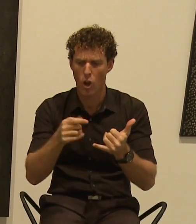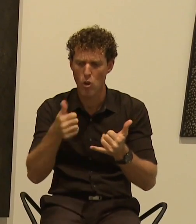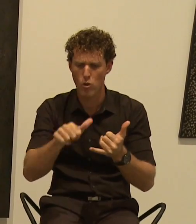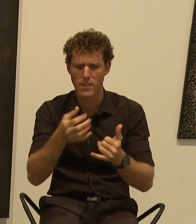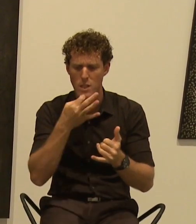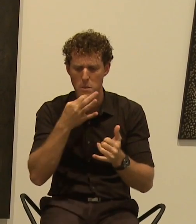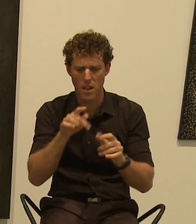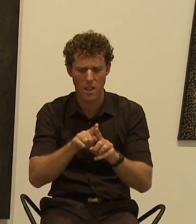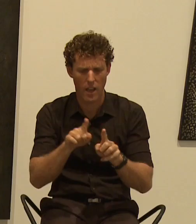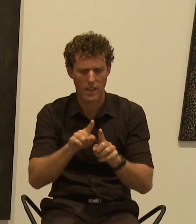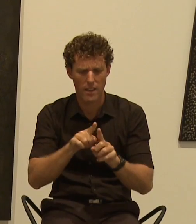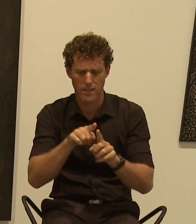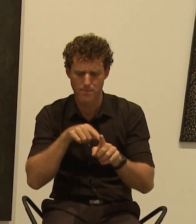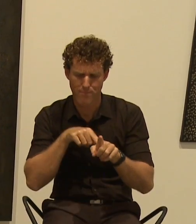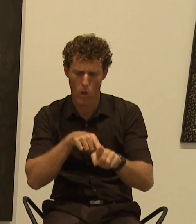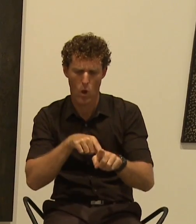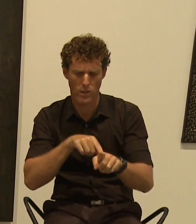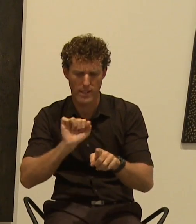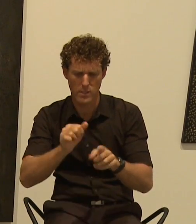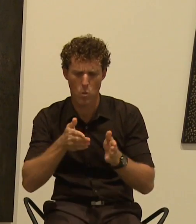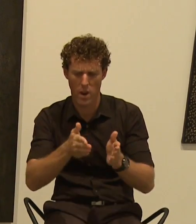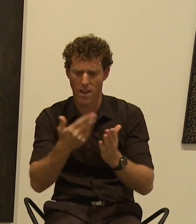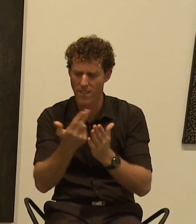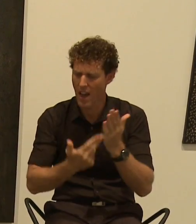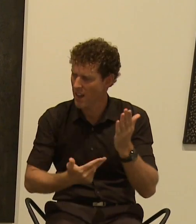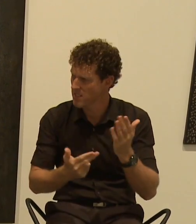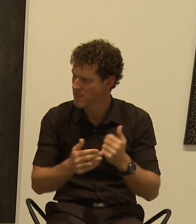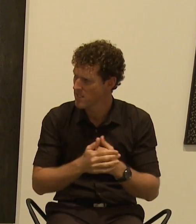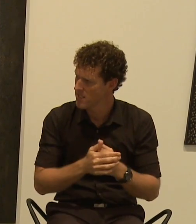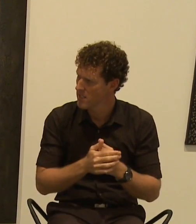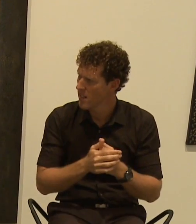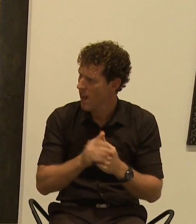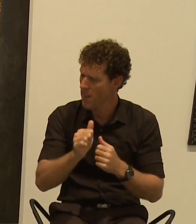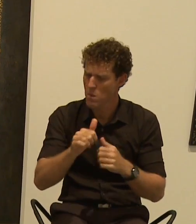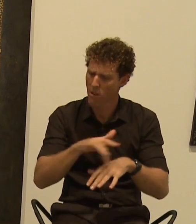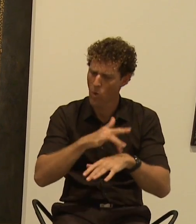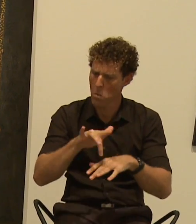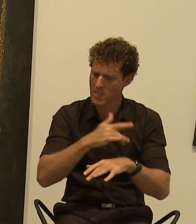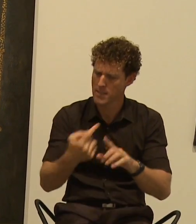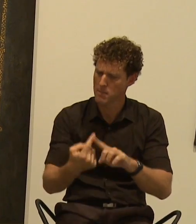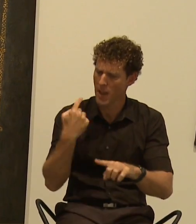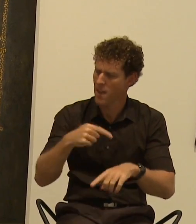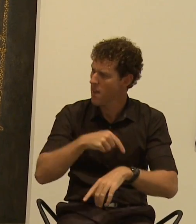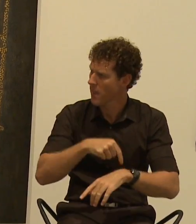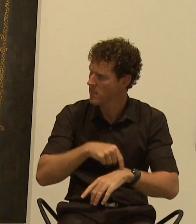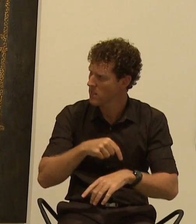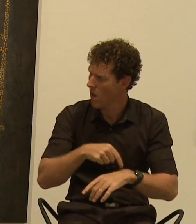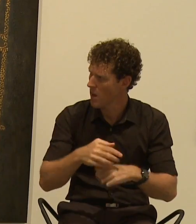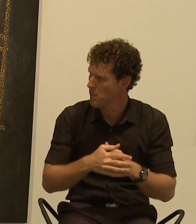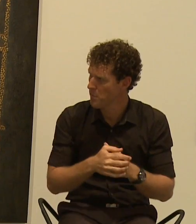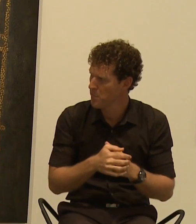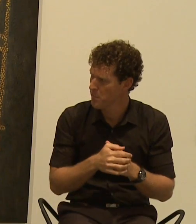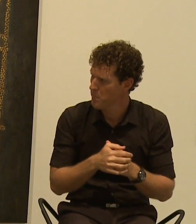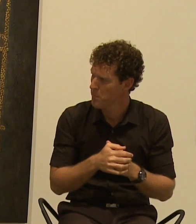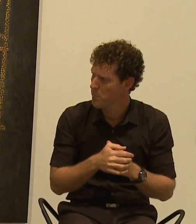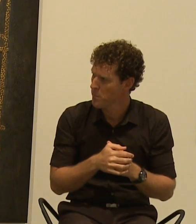between these artists, and but I was more interested in the idea of neo-primitivism and